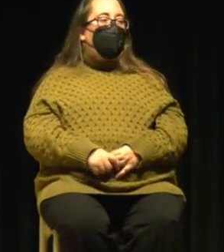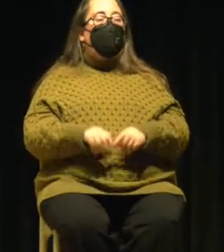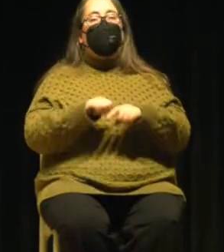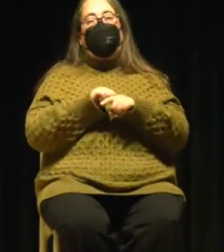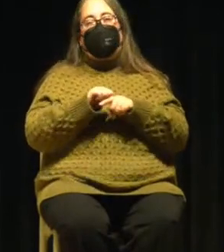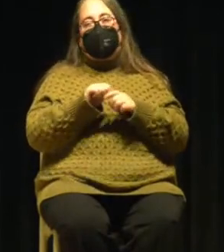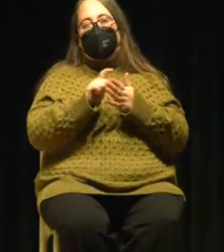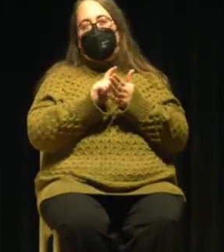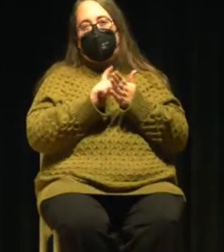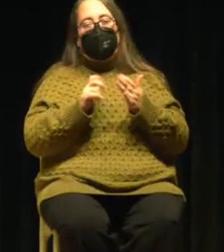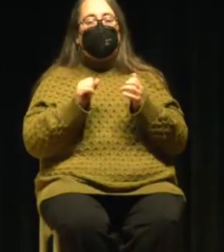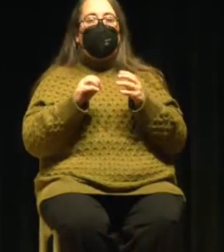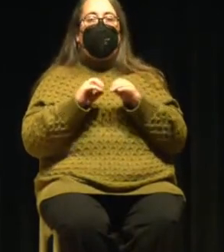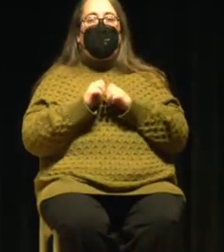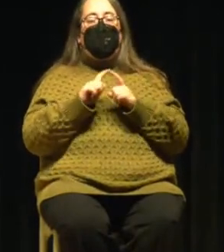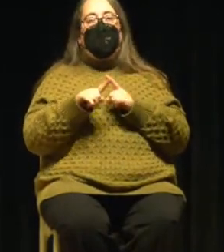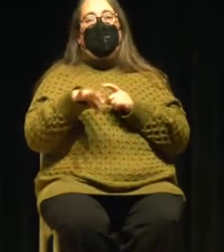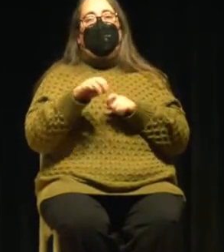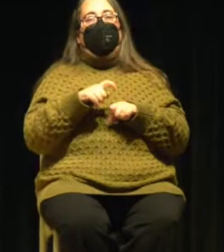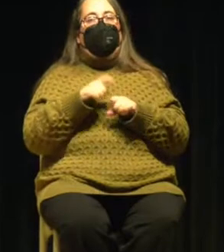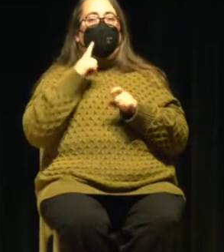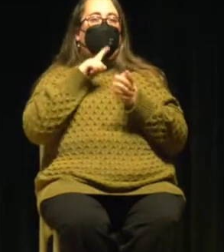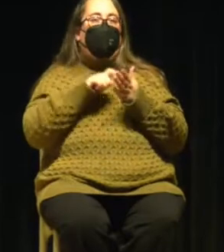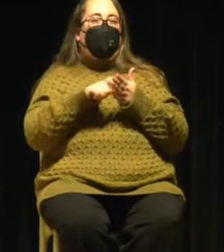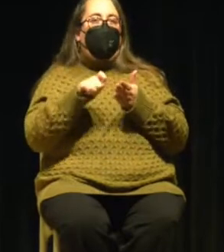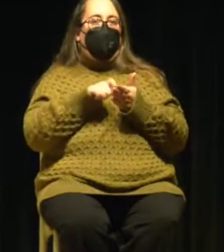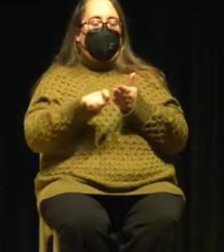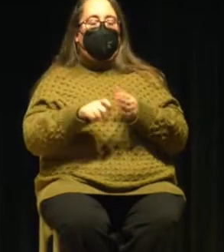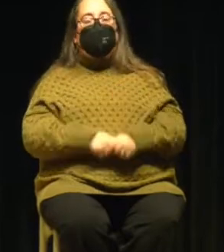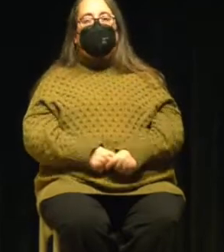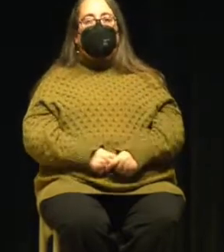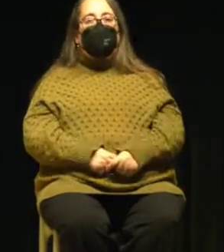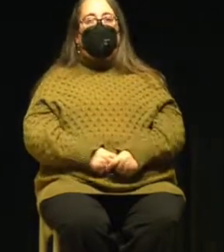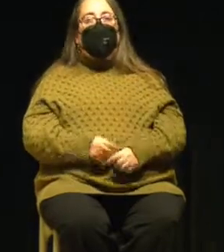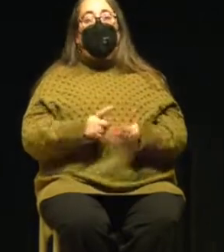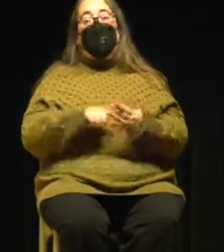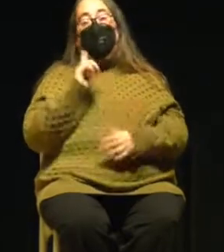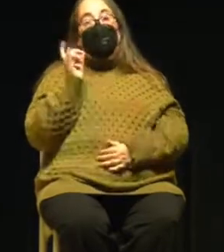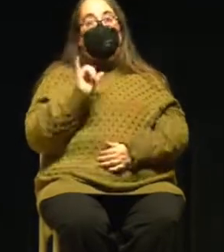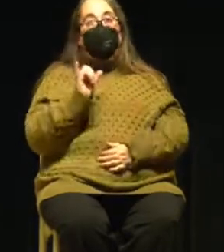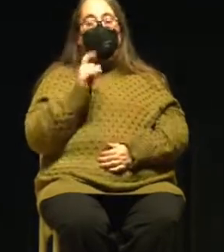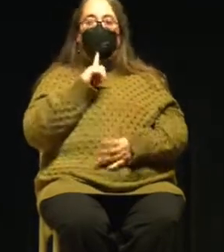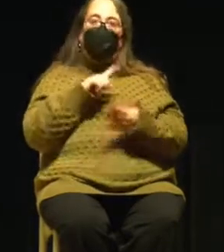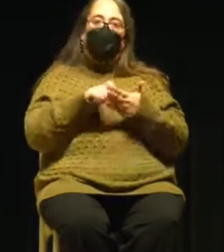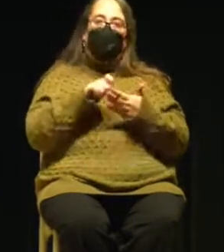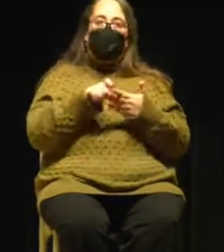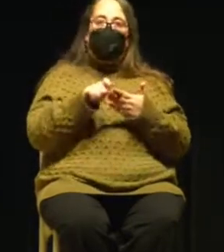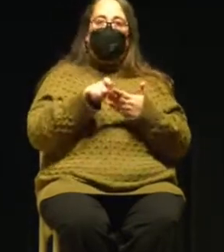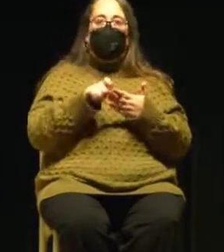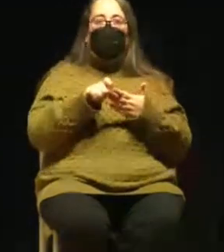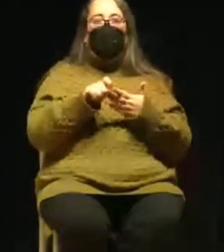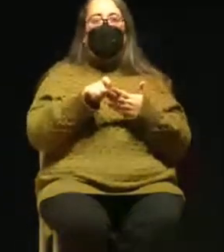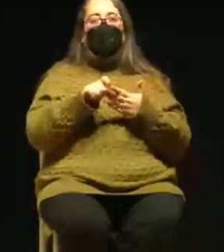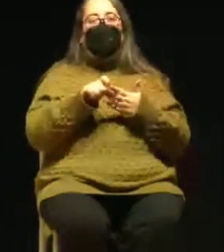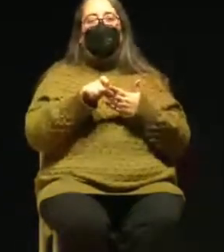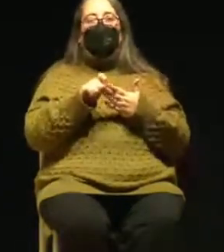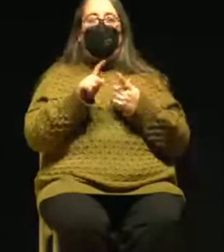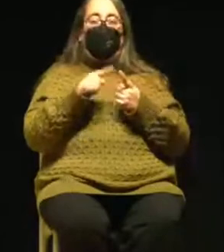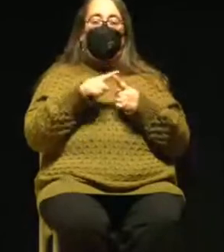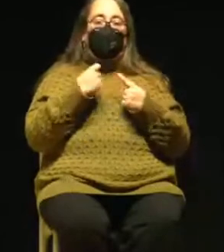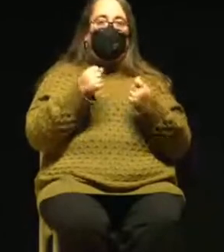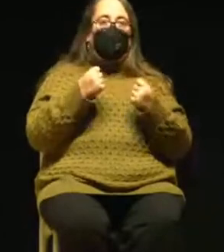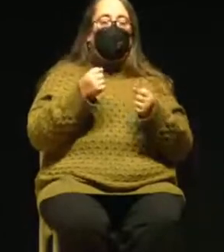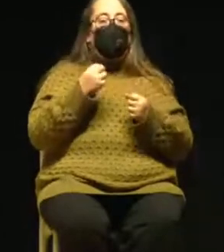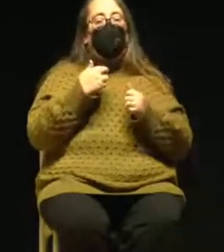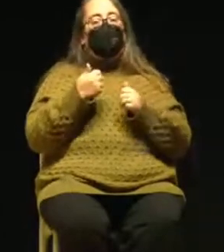attorney. So how do you find time for writing, and what does it look like? Like, are you just writing on your way somewhere, or do you actually